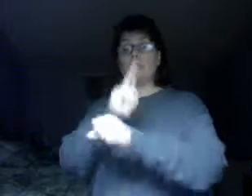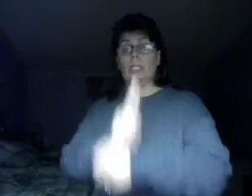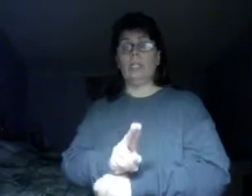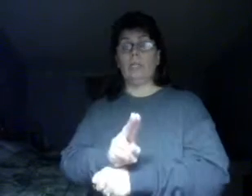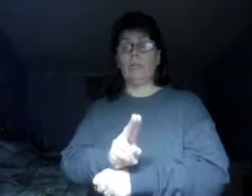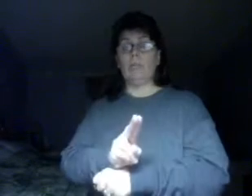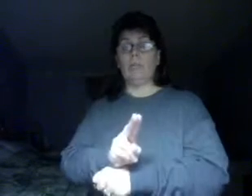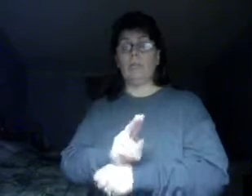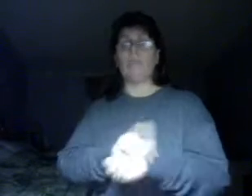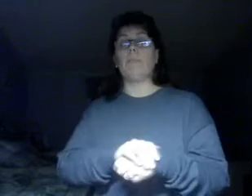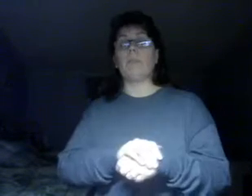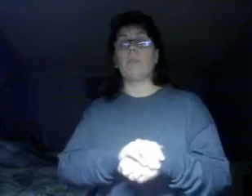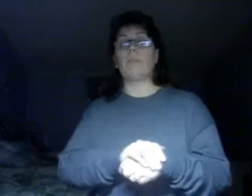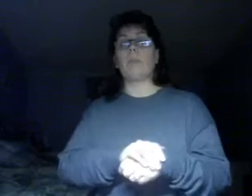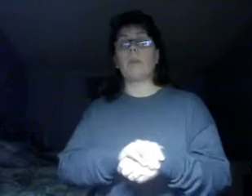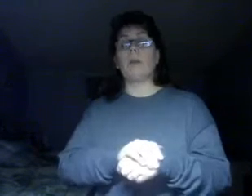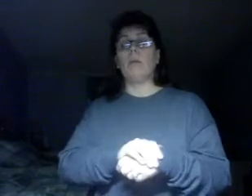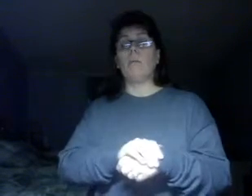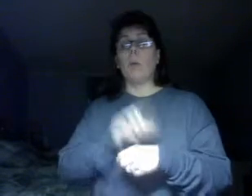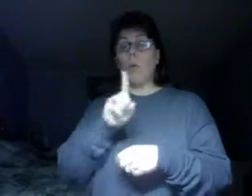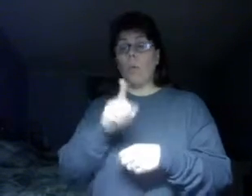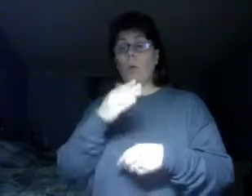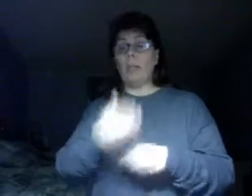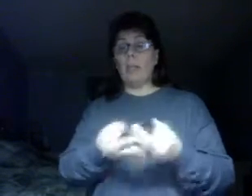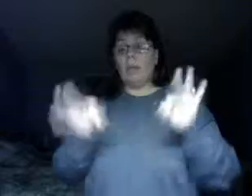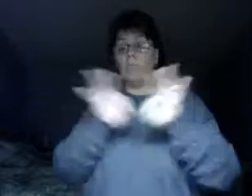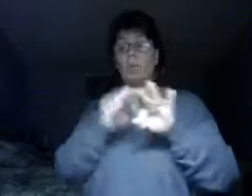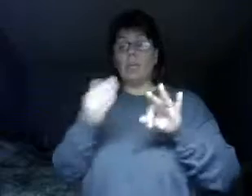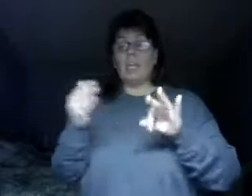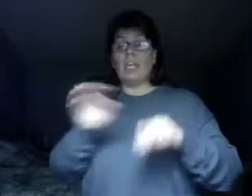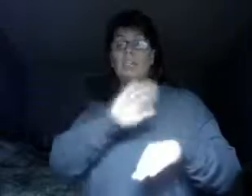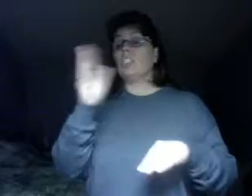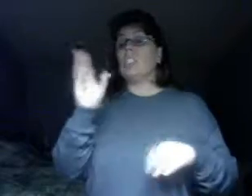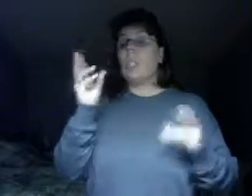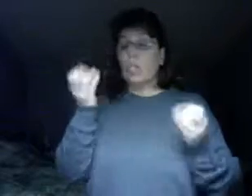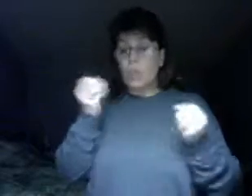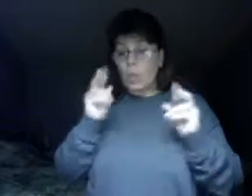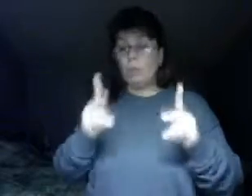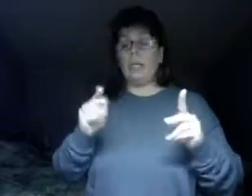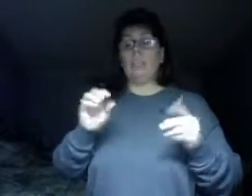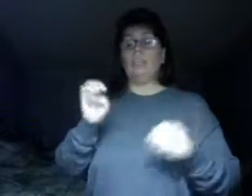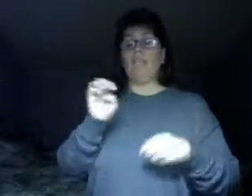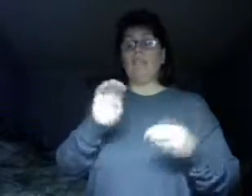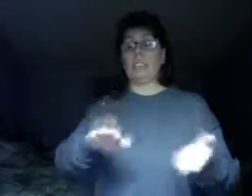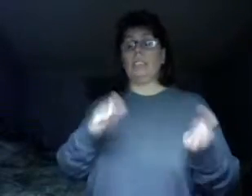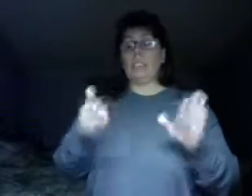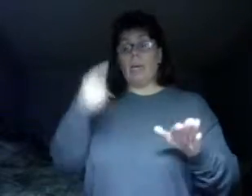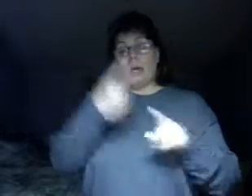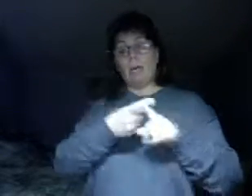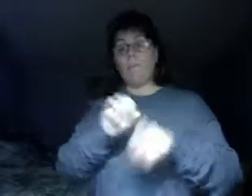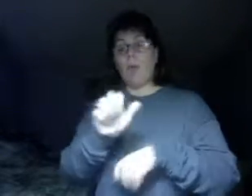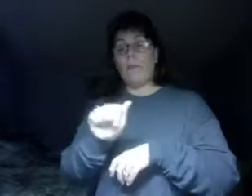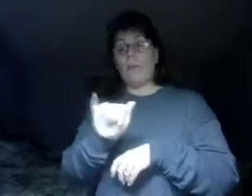AIDS. What people have died from when you hear that someone has passed away from complications